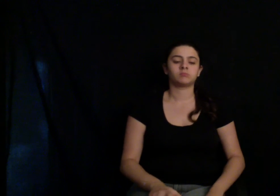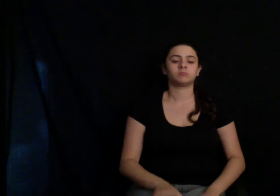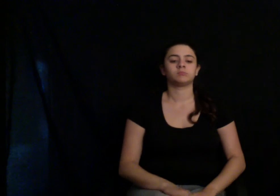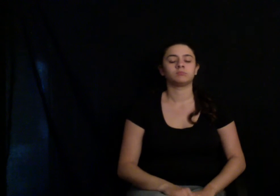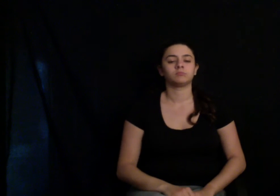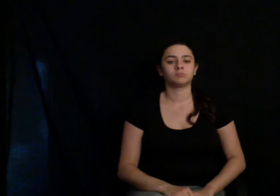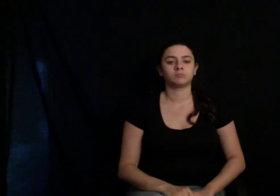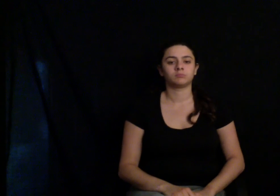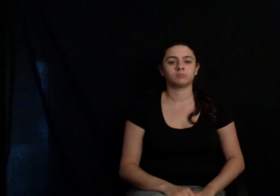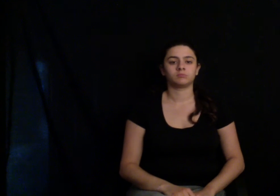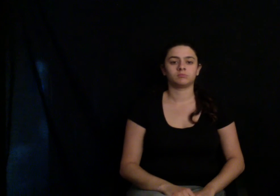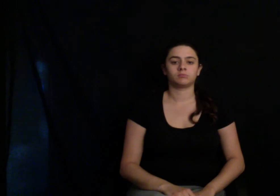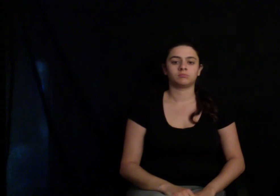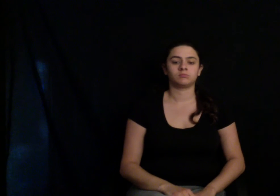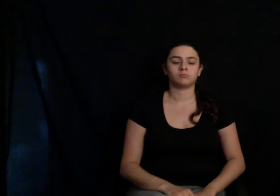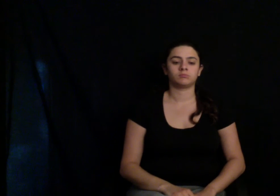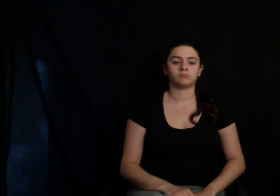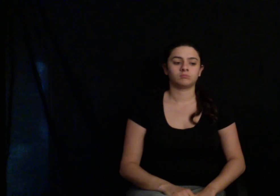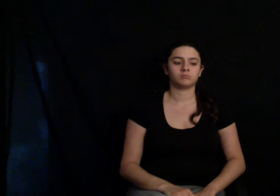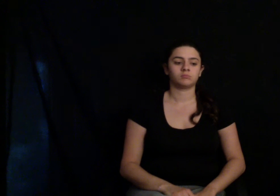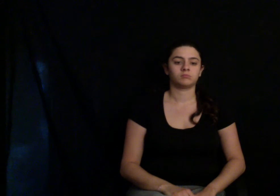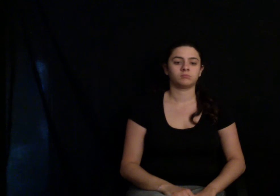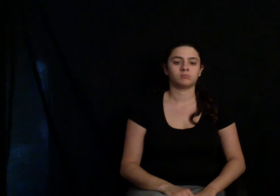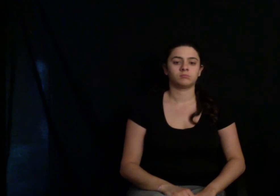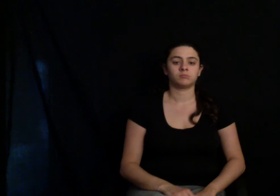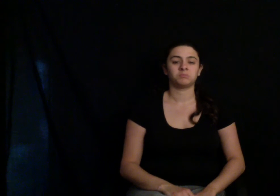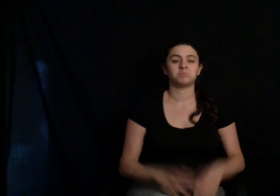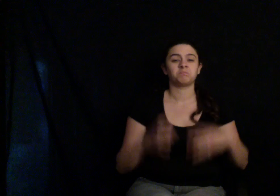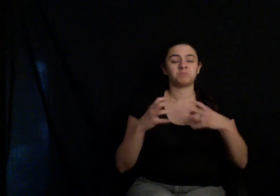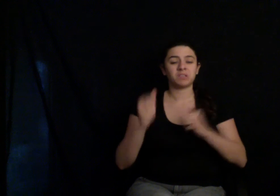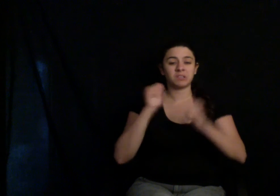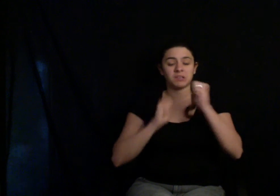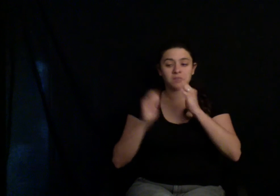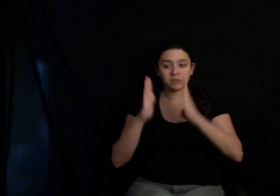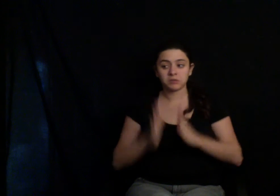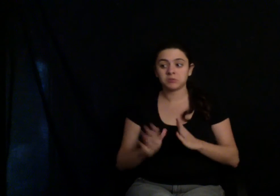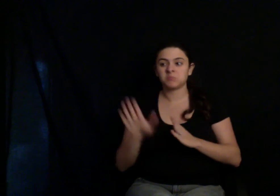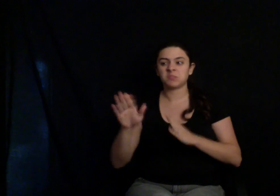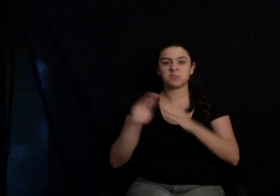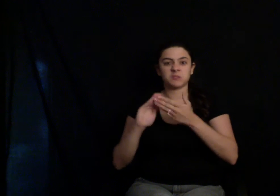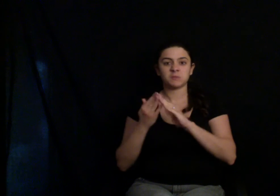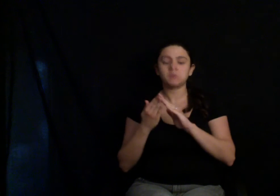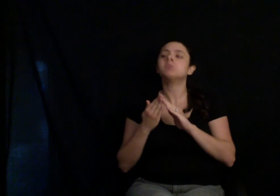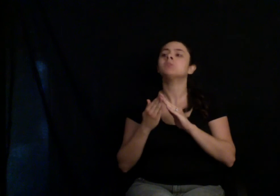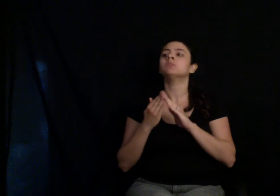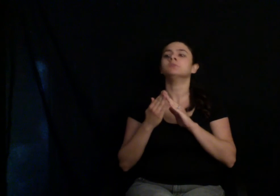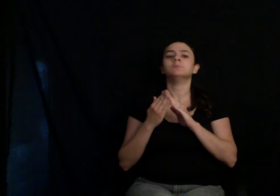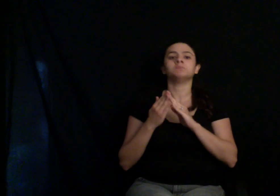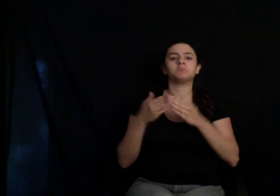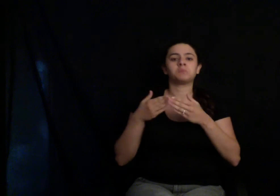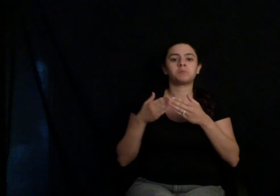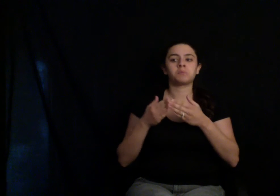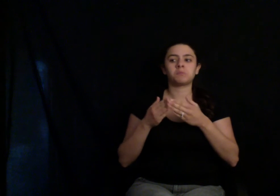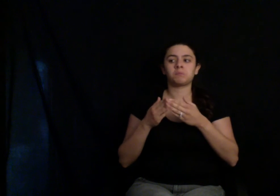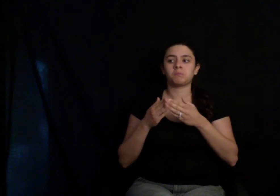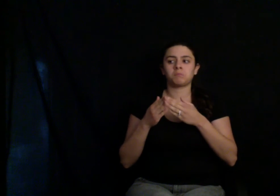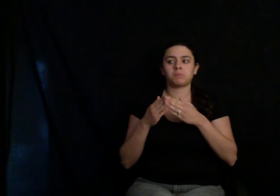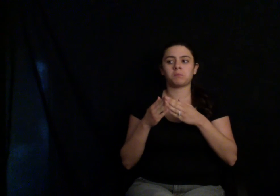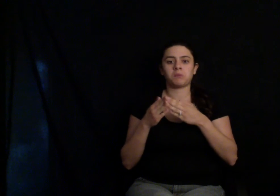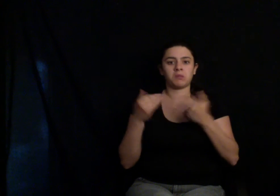up AMAs on there, and many of those actors know him personally. It's crazy. Like the people talking about him, like